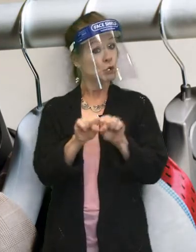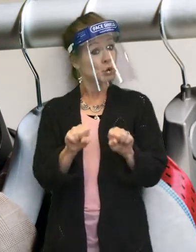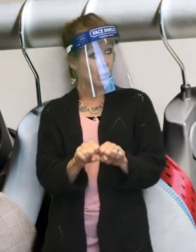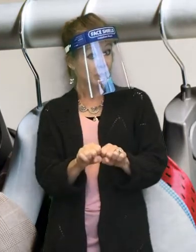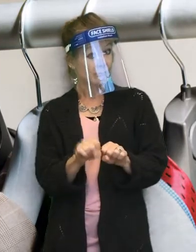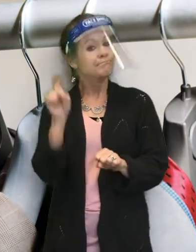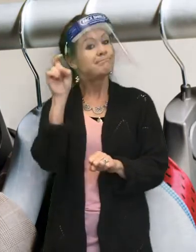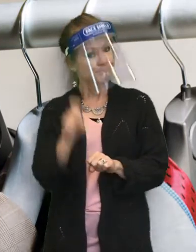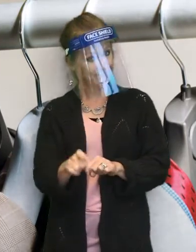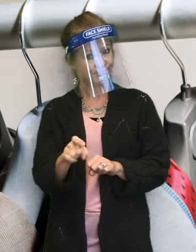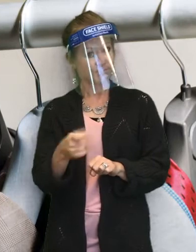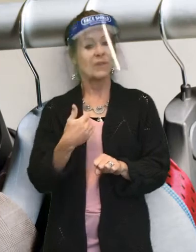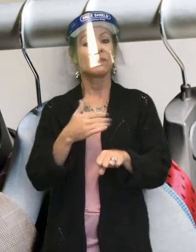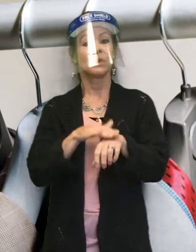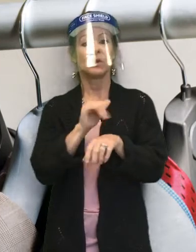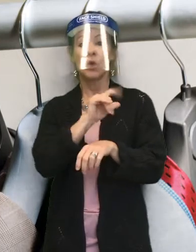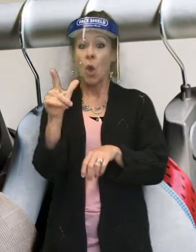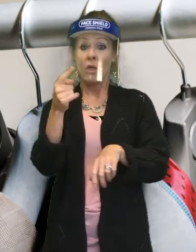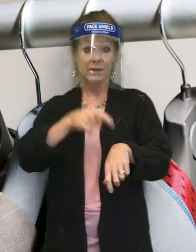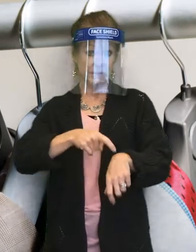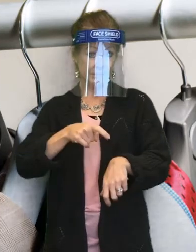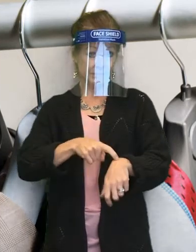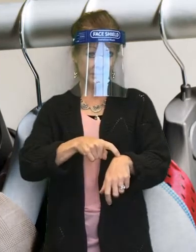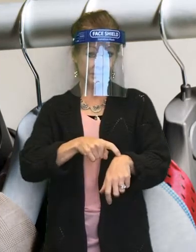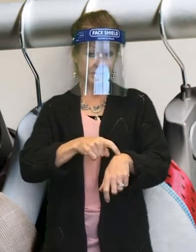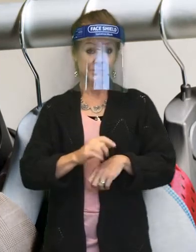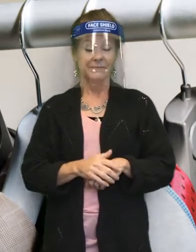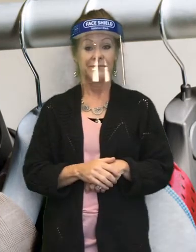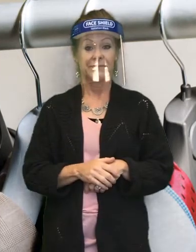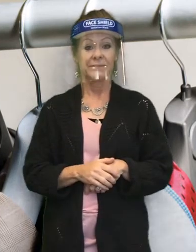Shoes must be worn at all times.